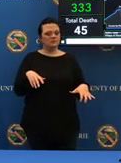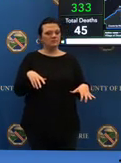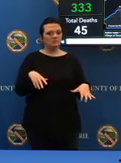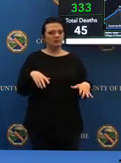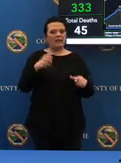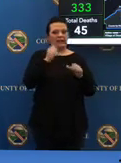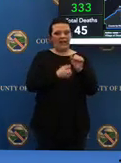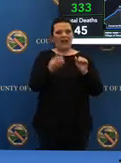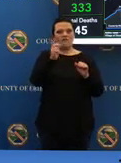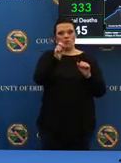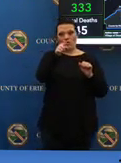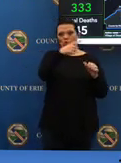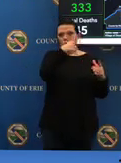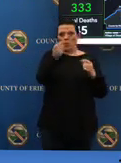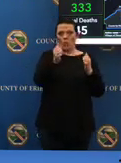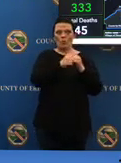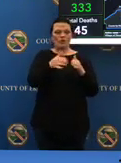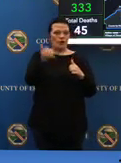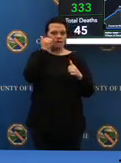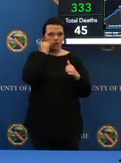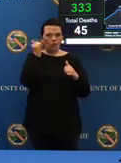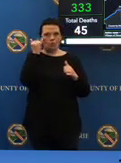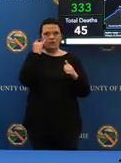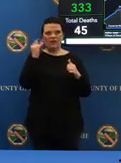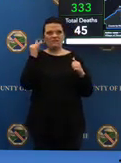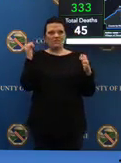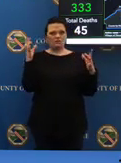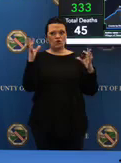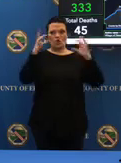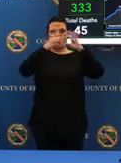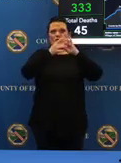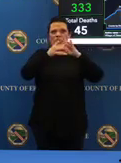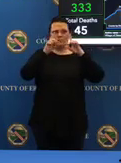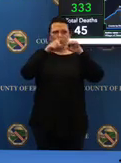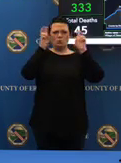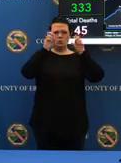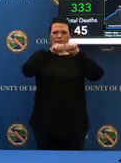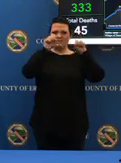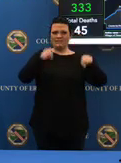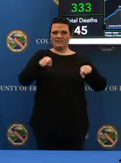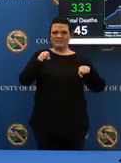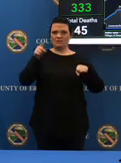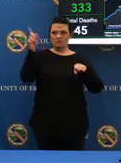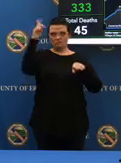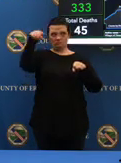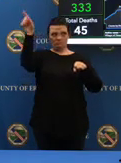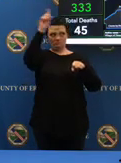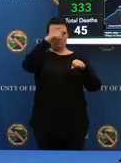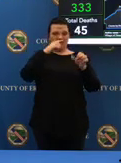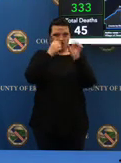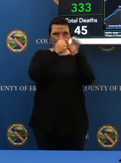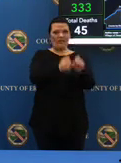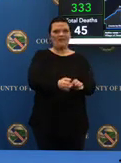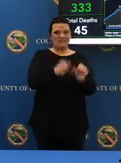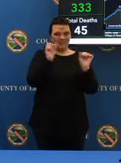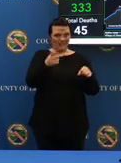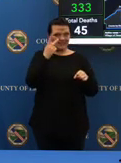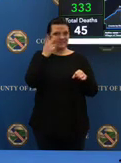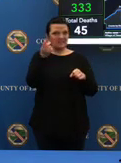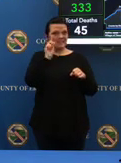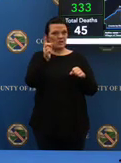everywhere you go with your phone, as long as it's hooked up to the system, they're tracking it, and they can see where you're traveling, and that information is then shared